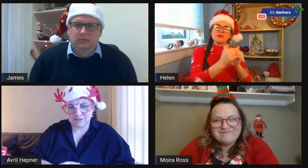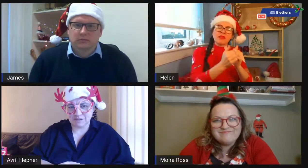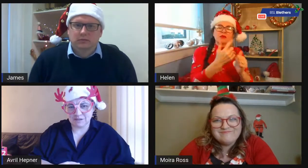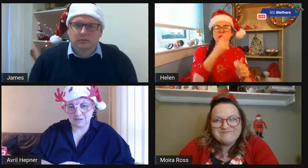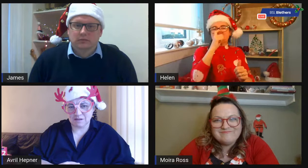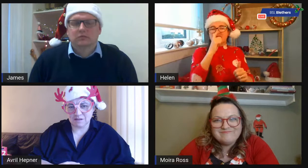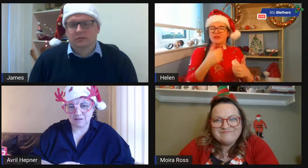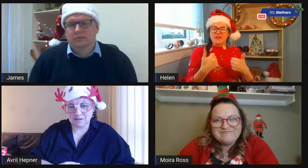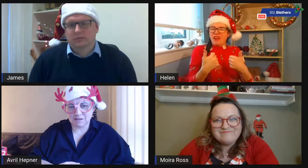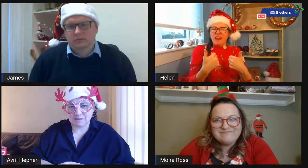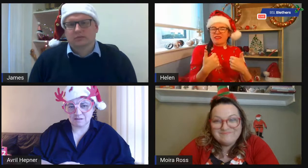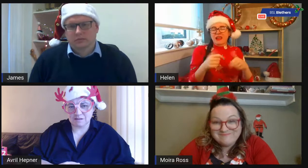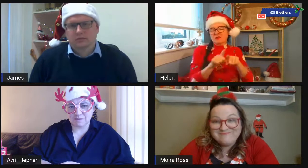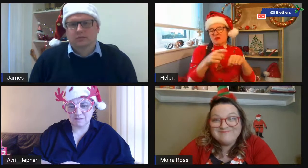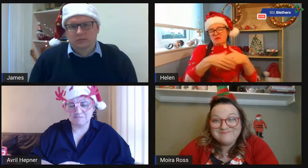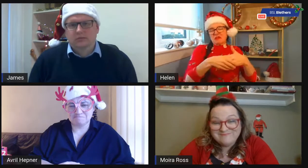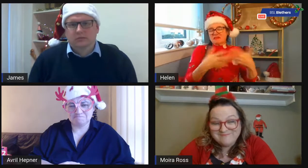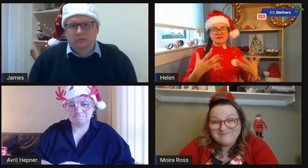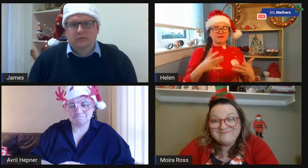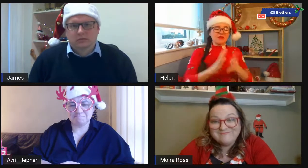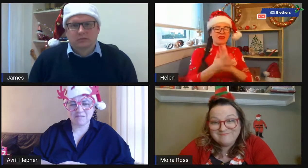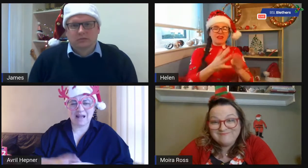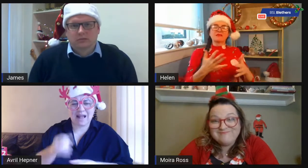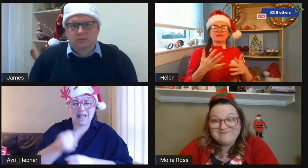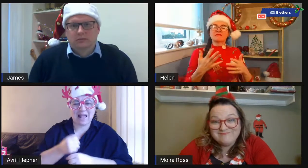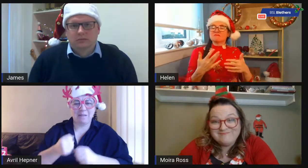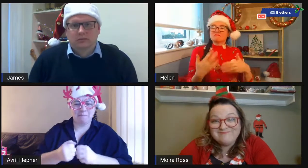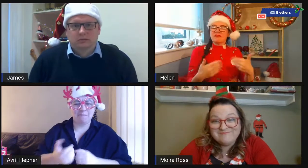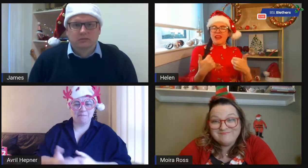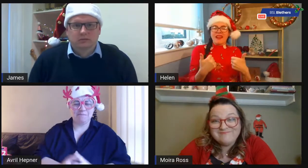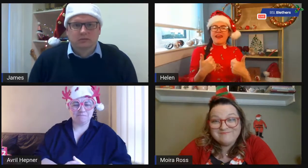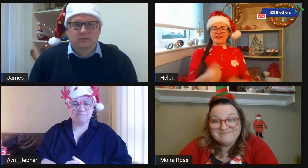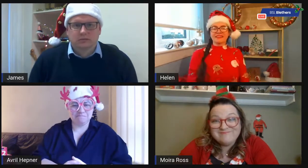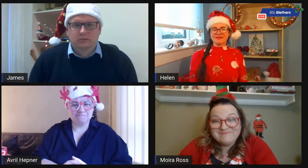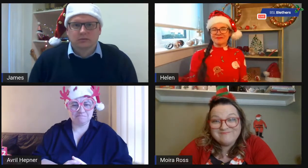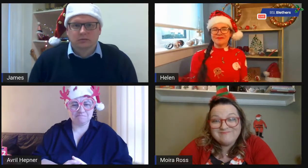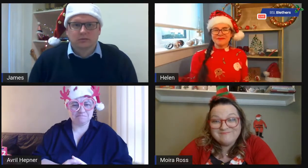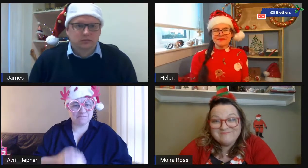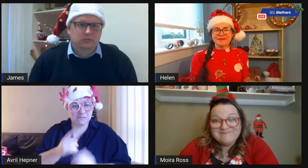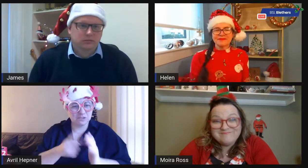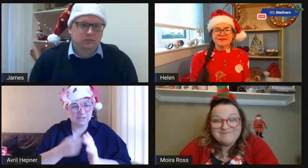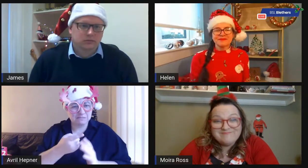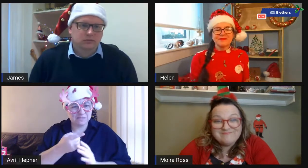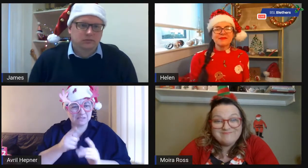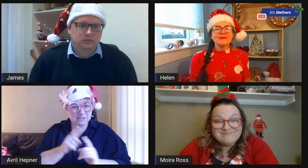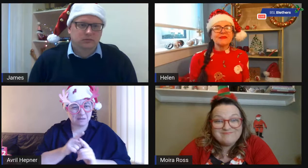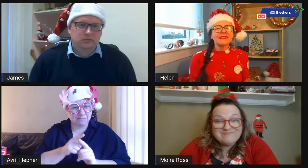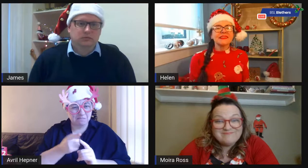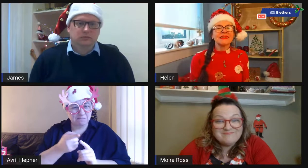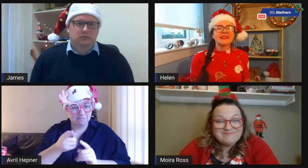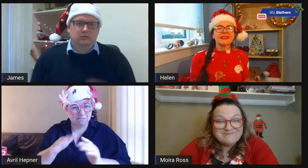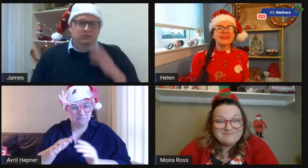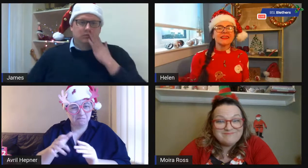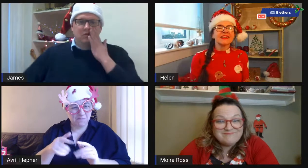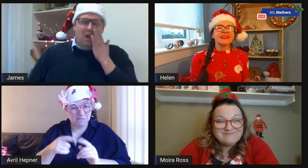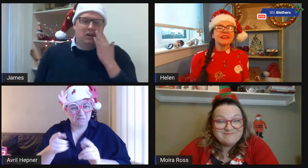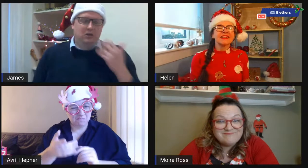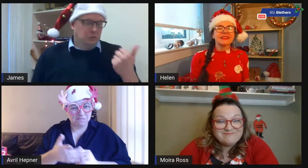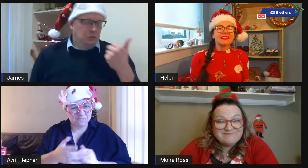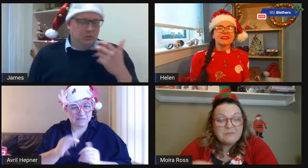I was there and got distracted, and they would start Yeah. talking, and I would just play with my brother and sister and friends, and that was fine. Same for you, James. Did